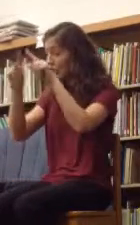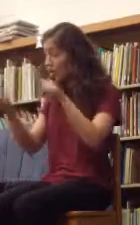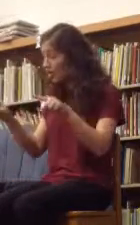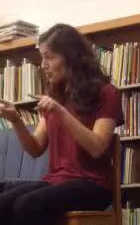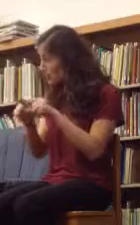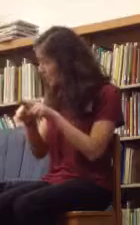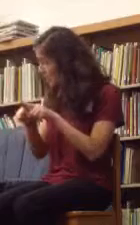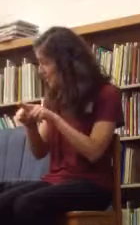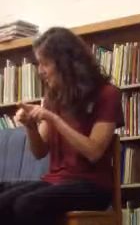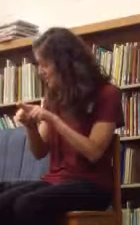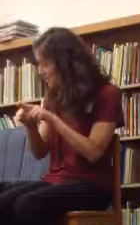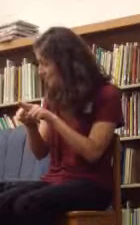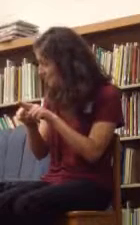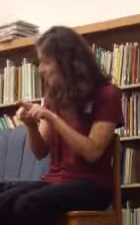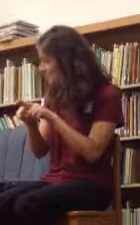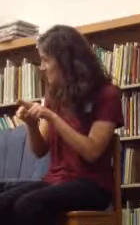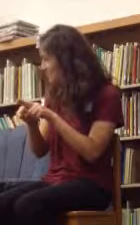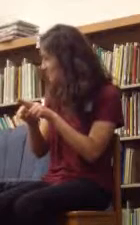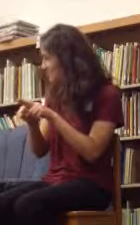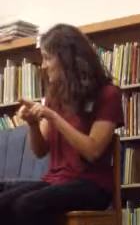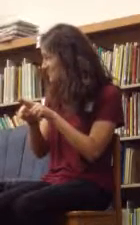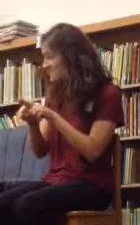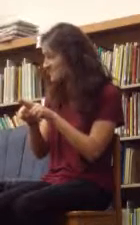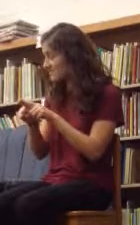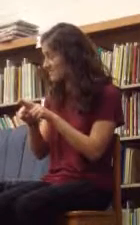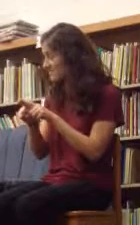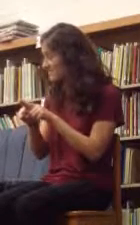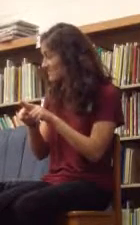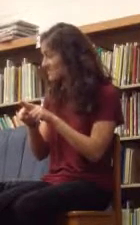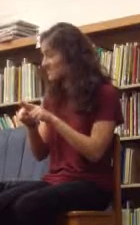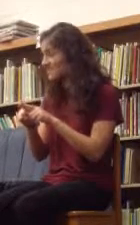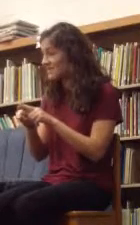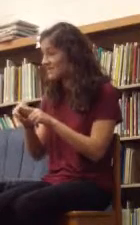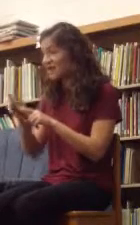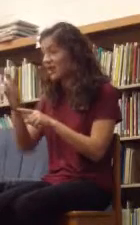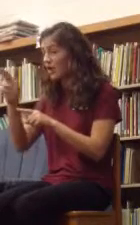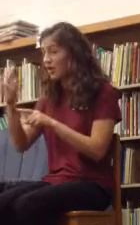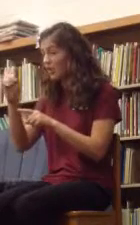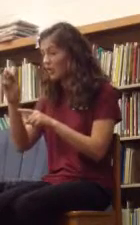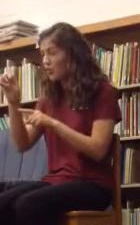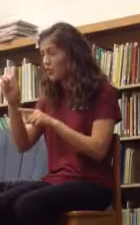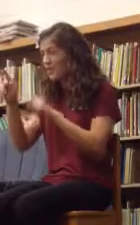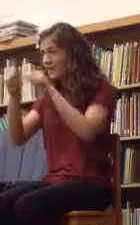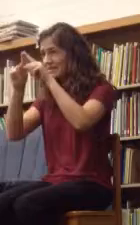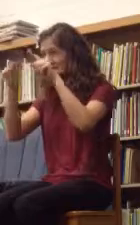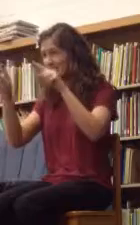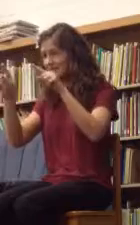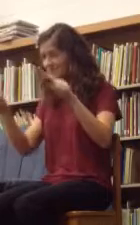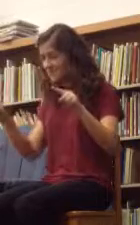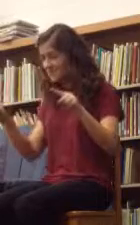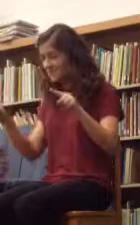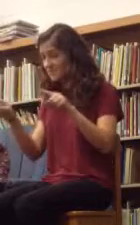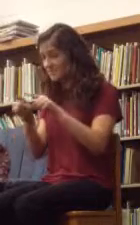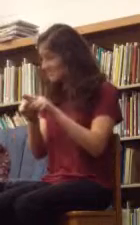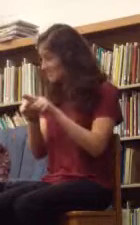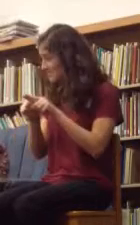Rhombus. I don't see a hexagon. I do see some rhombus. Trapezoid, rhombus, and